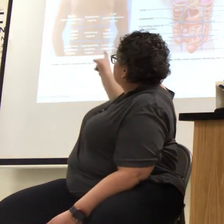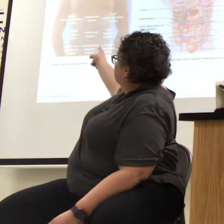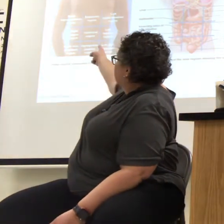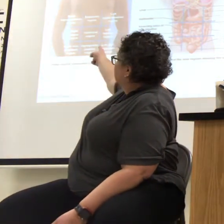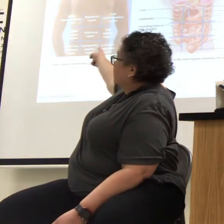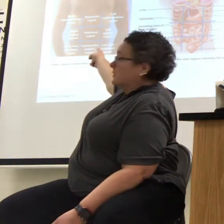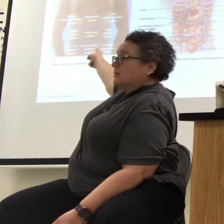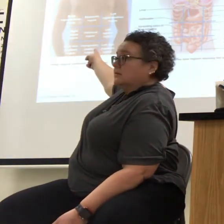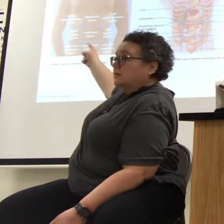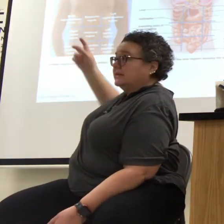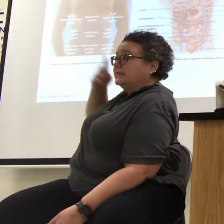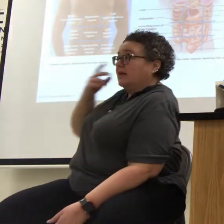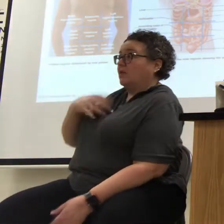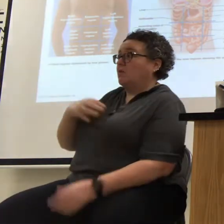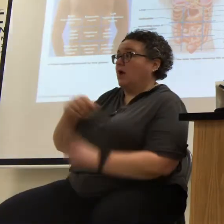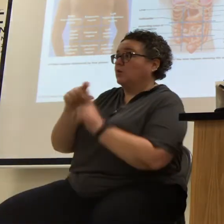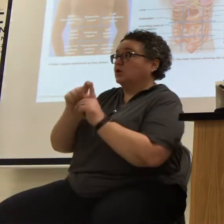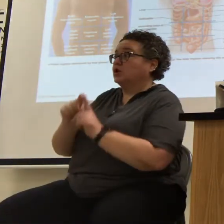Left